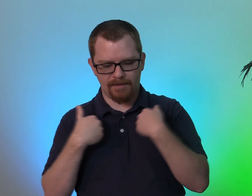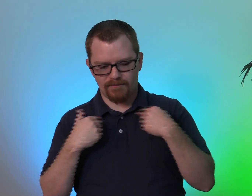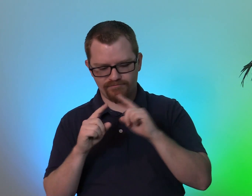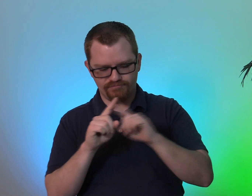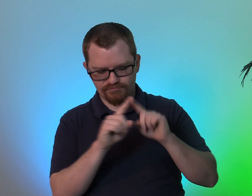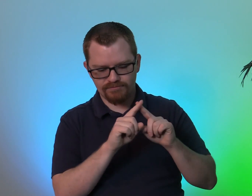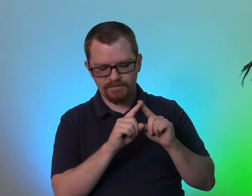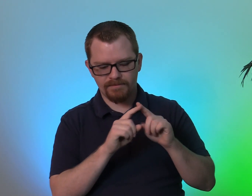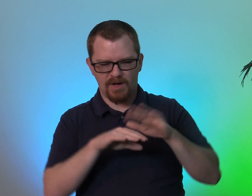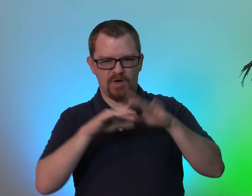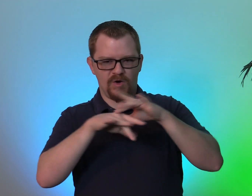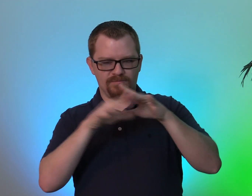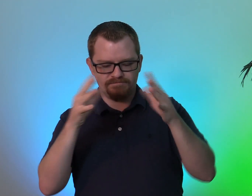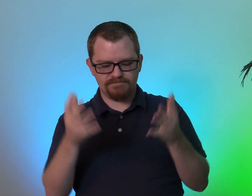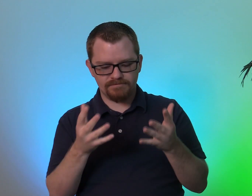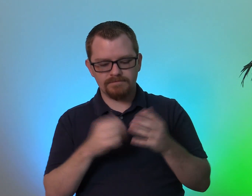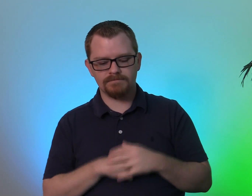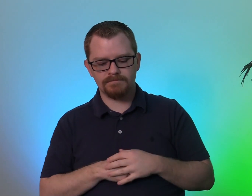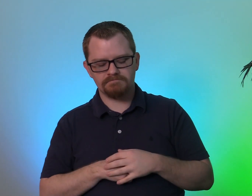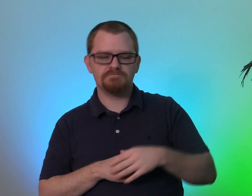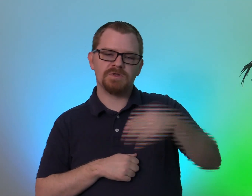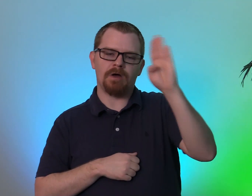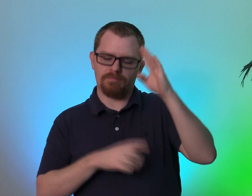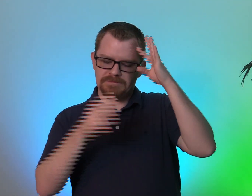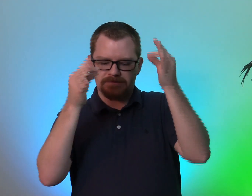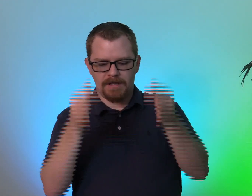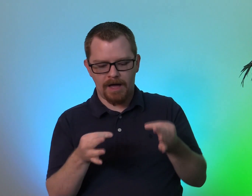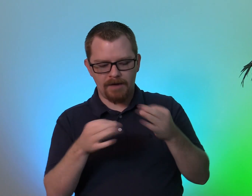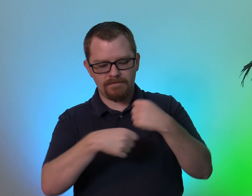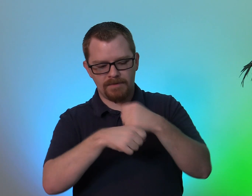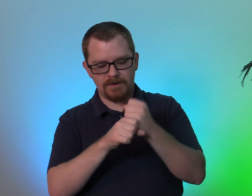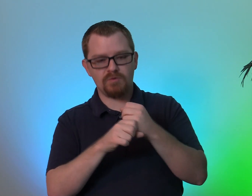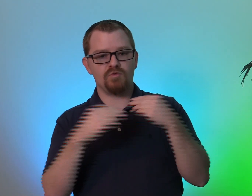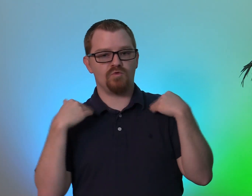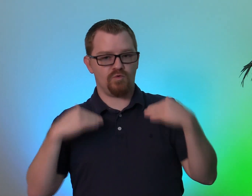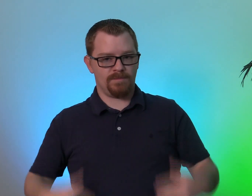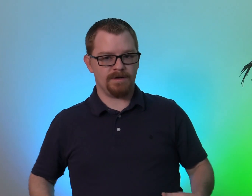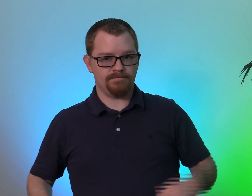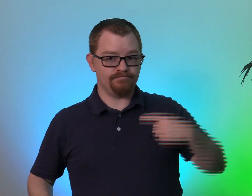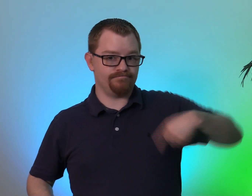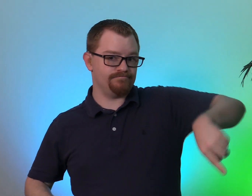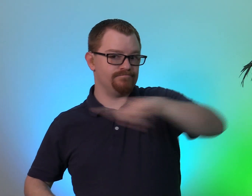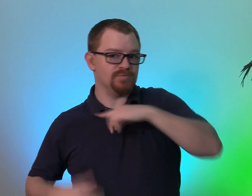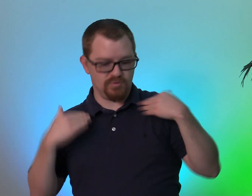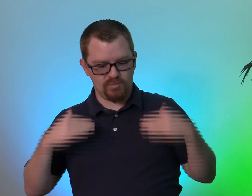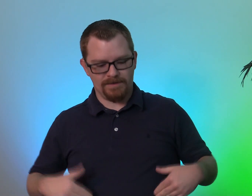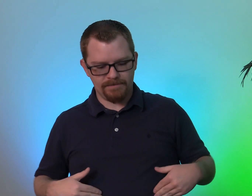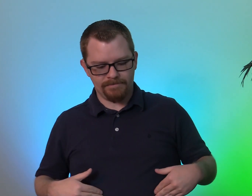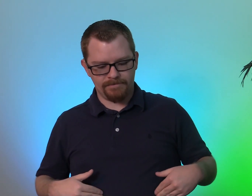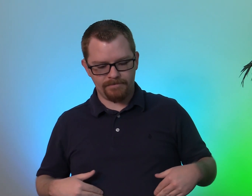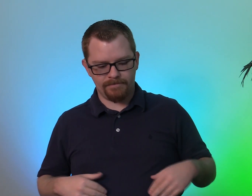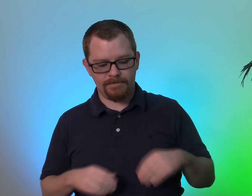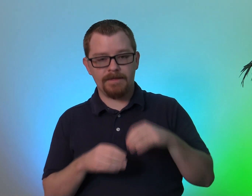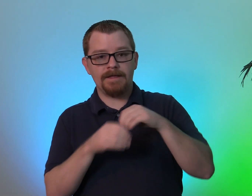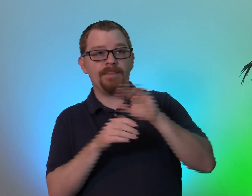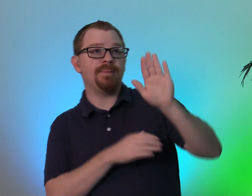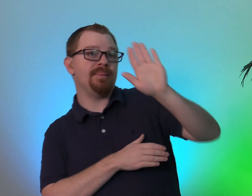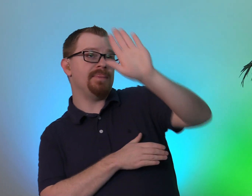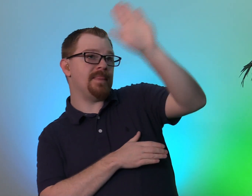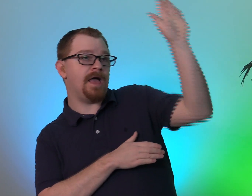after all kinds of animals on earth, he created them, God decided to create human beings